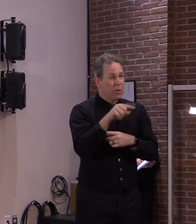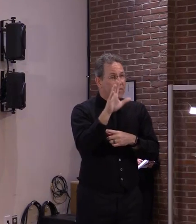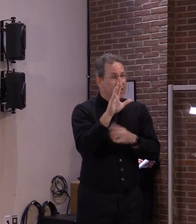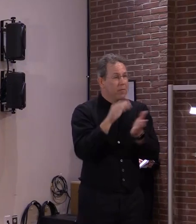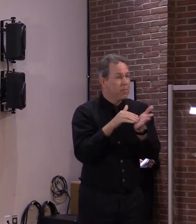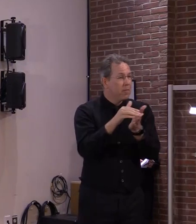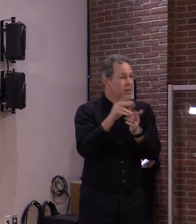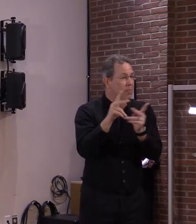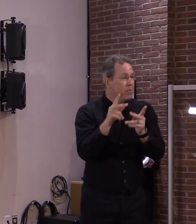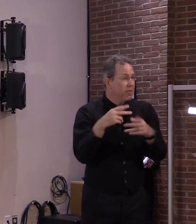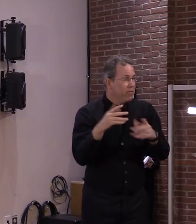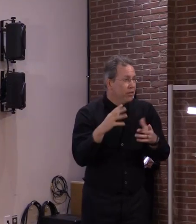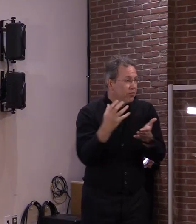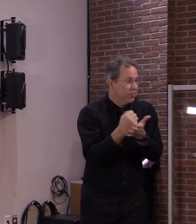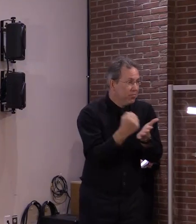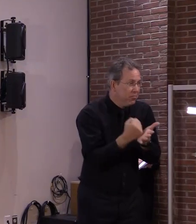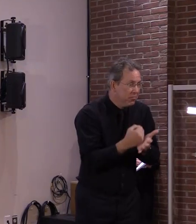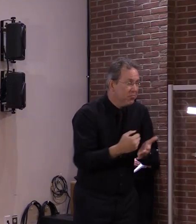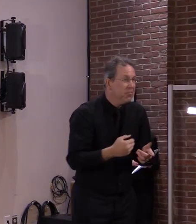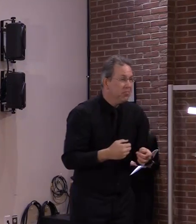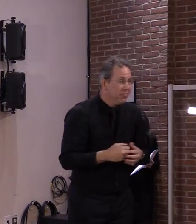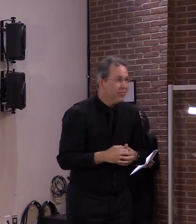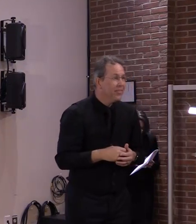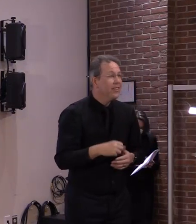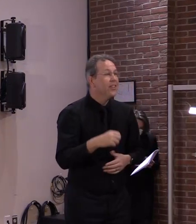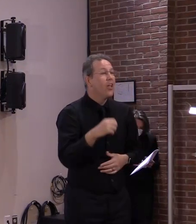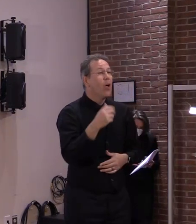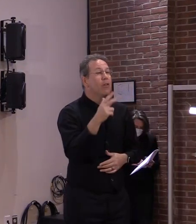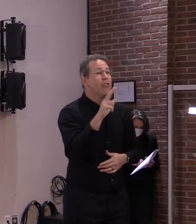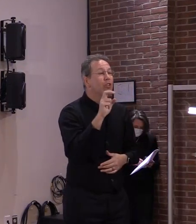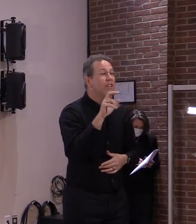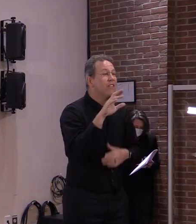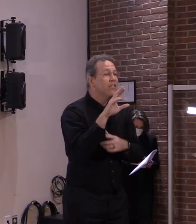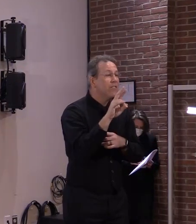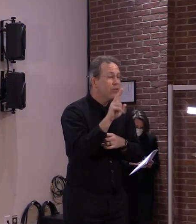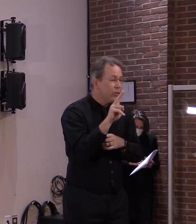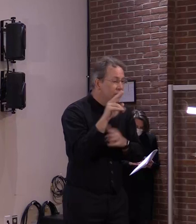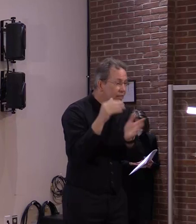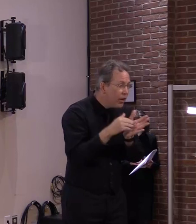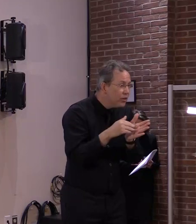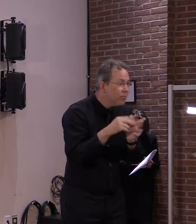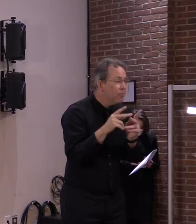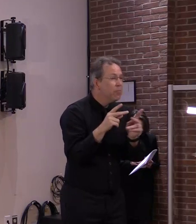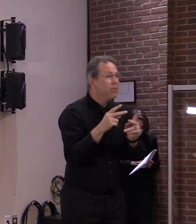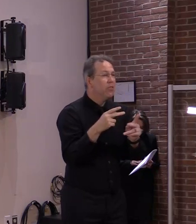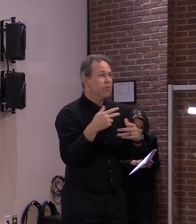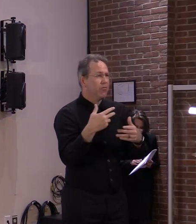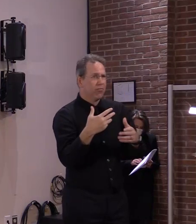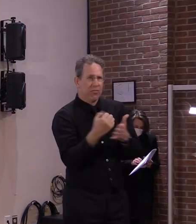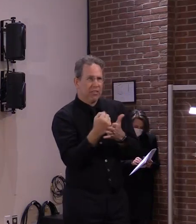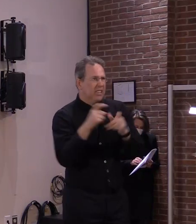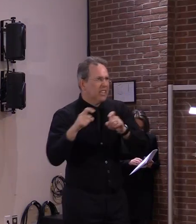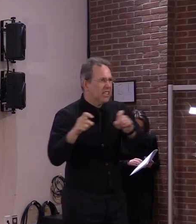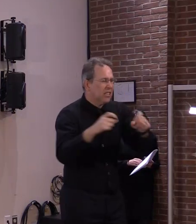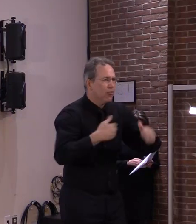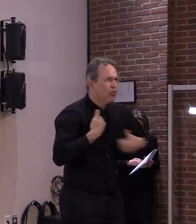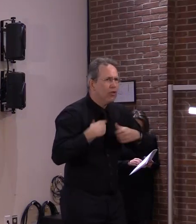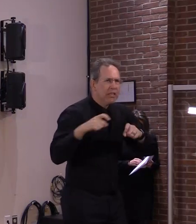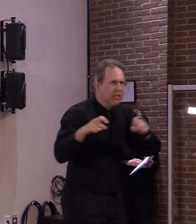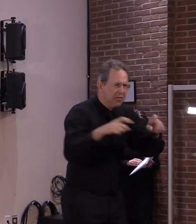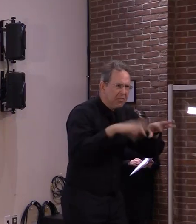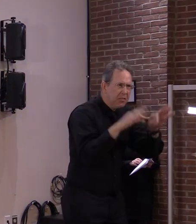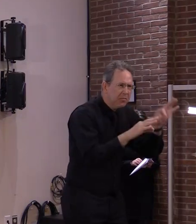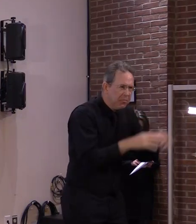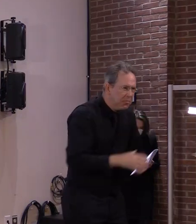and more than 372,000 people have been tested. It's really an incredible accomplishment, especially